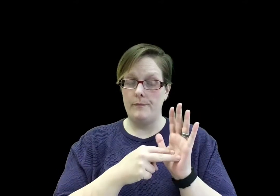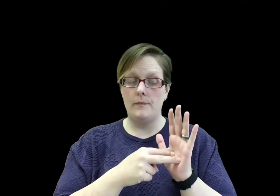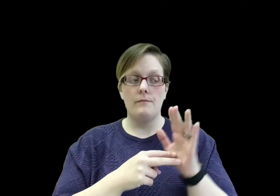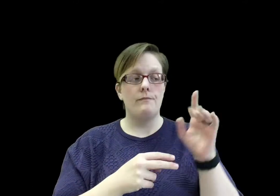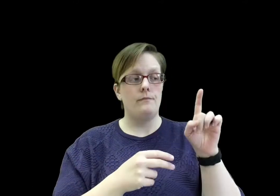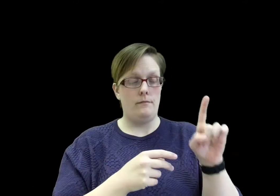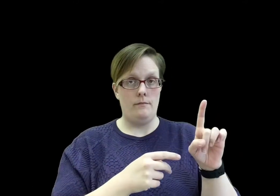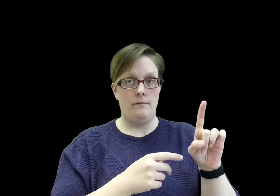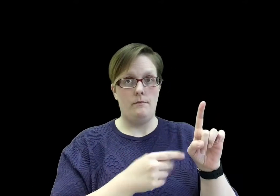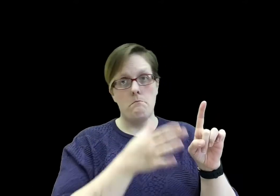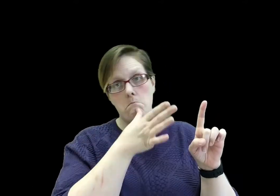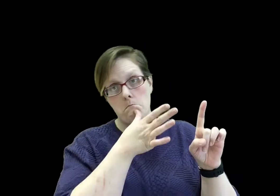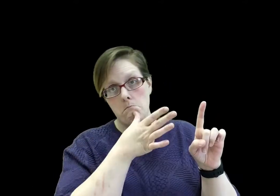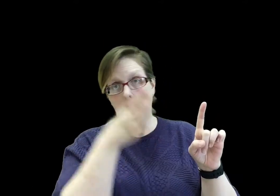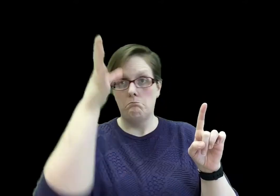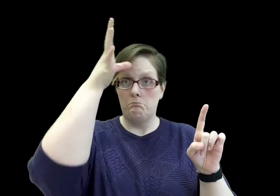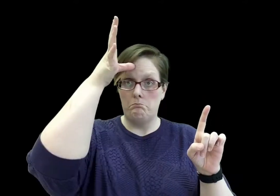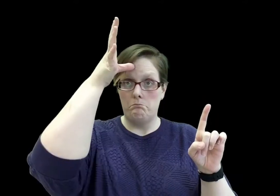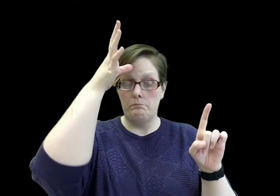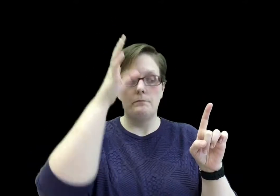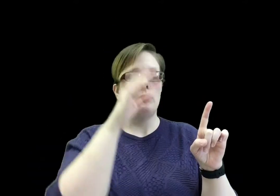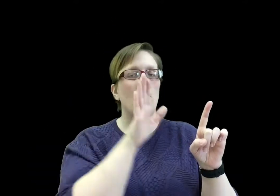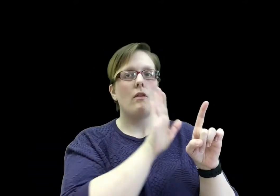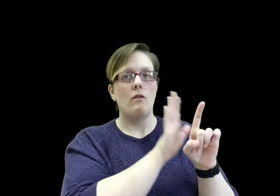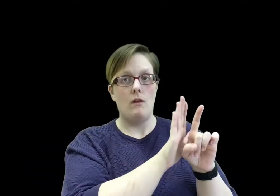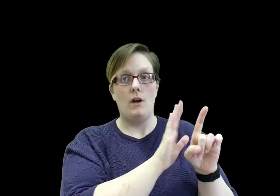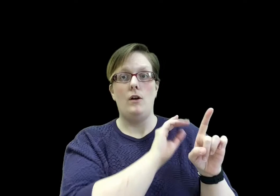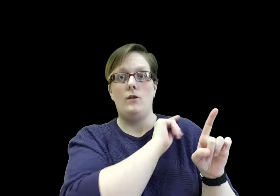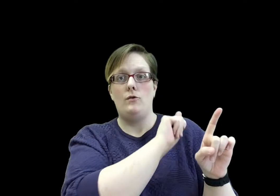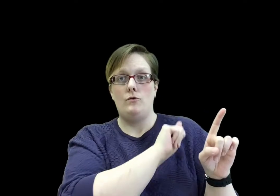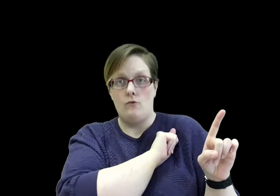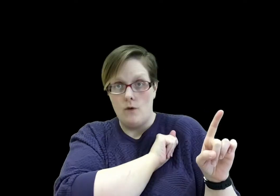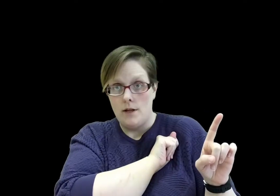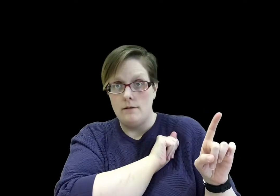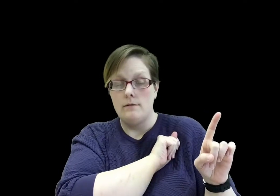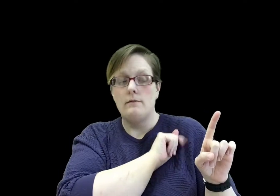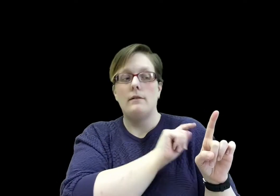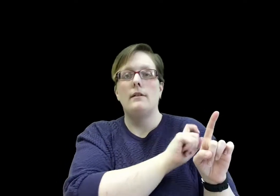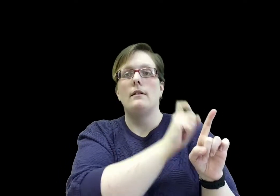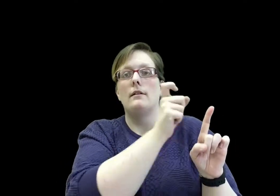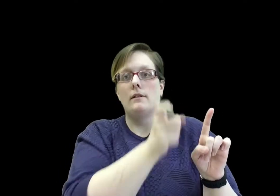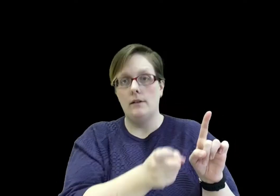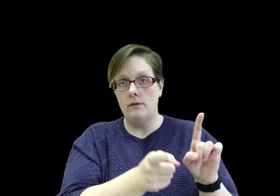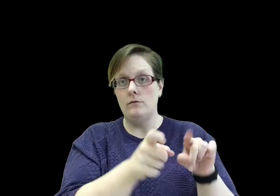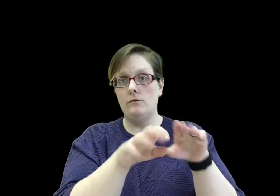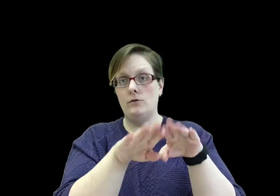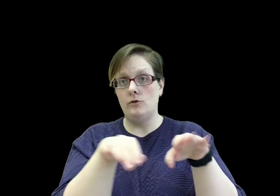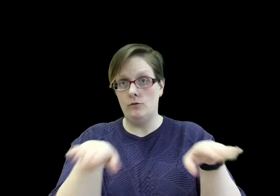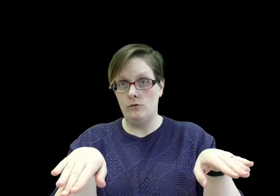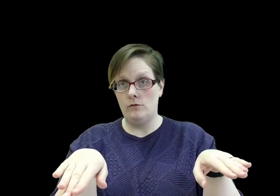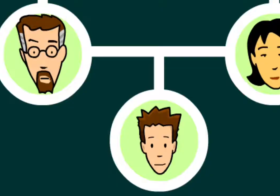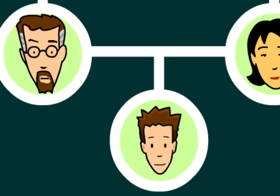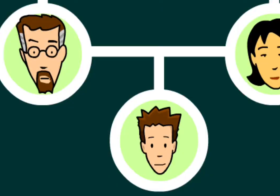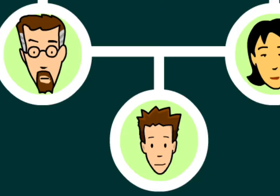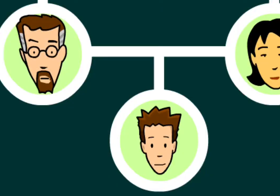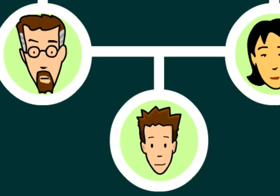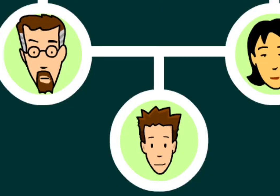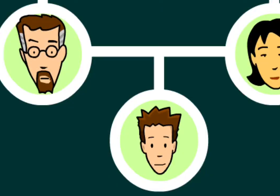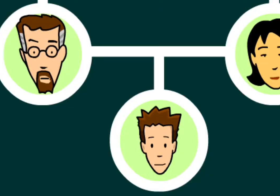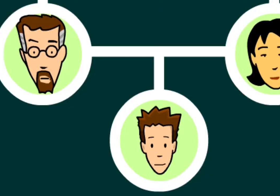What does that word mean? Well, we all know that we have a mom and a dad. Their traits get passed on to the children.